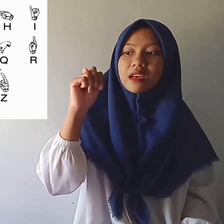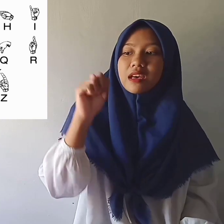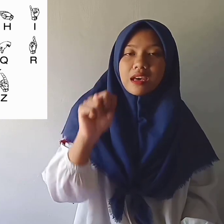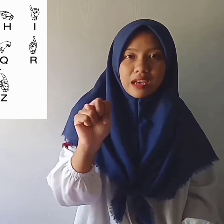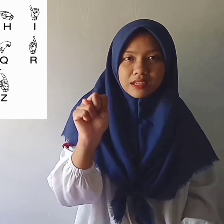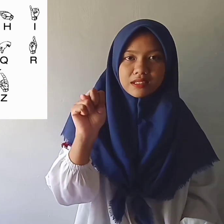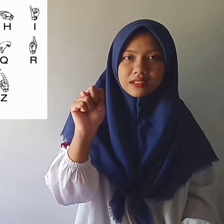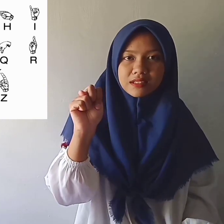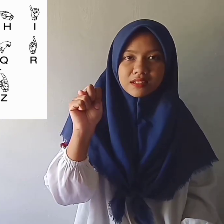N,